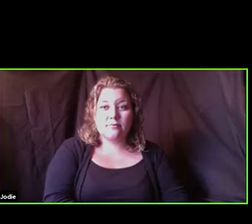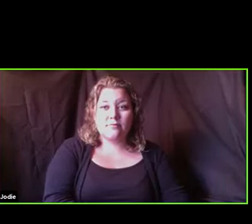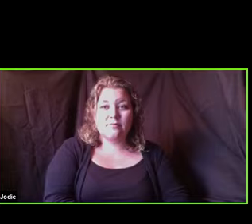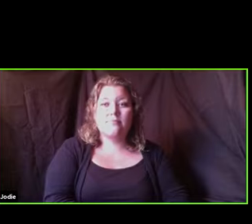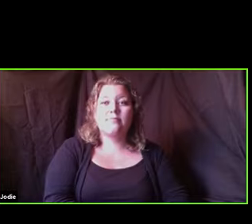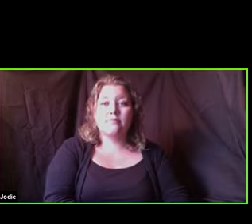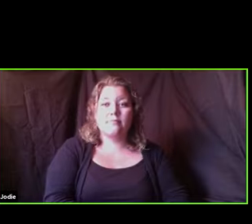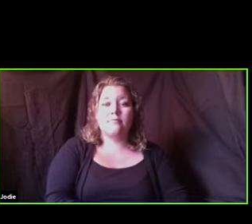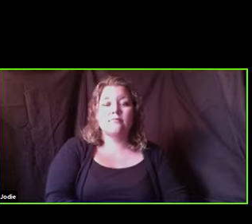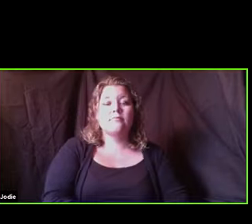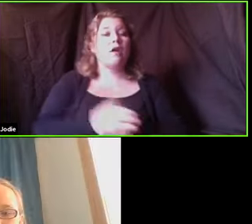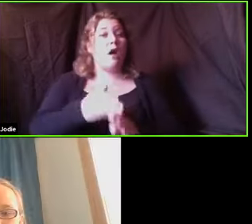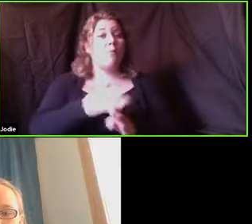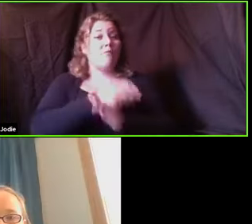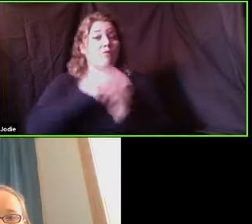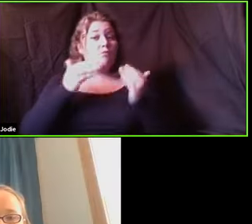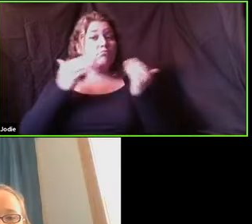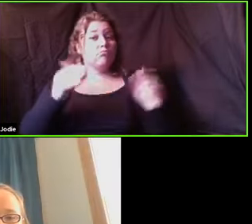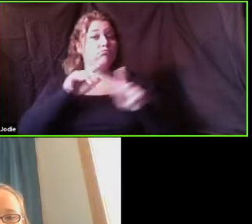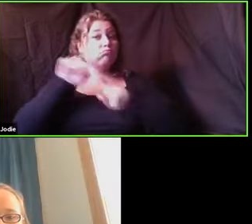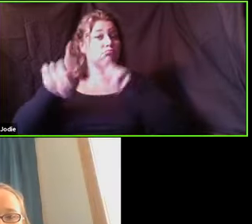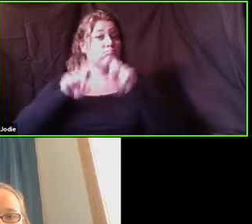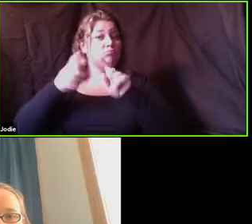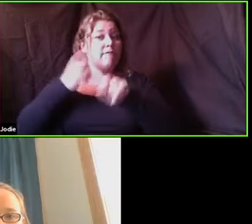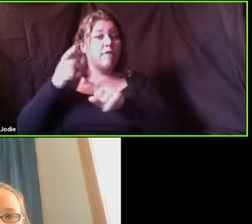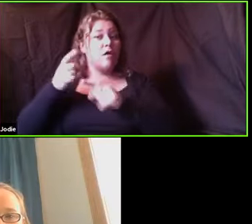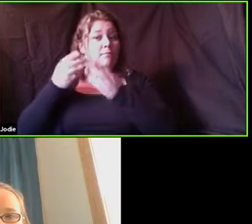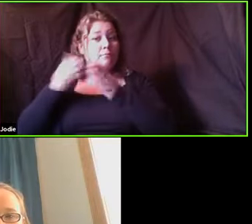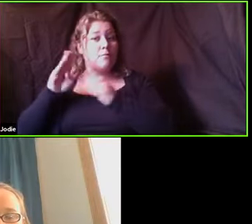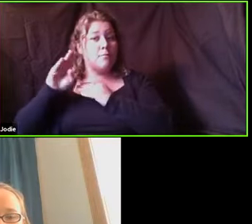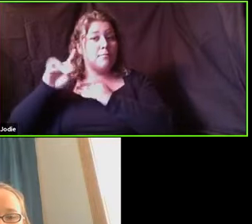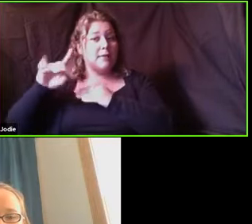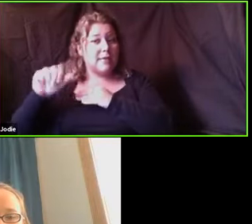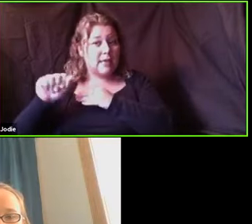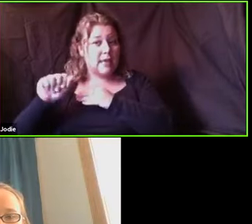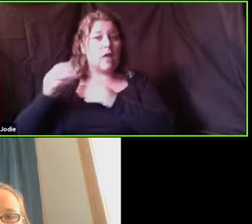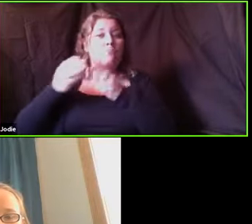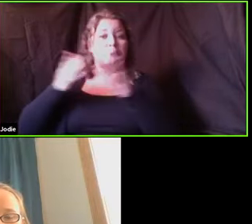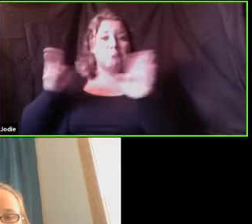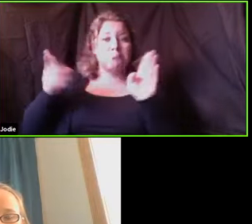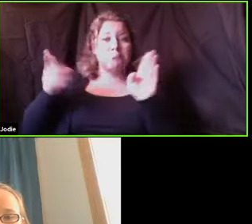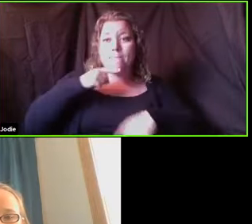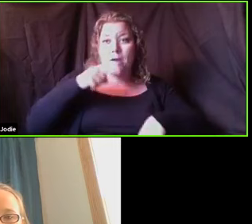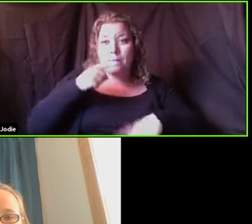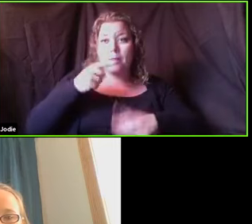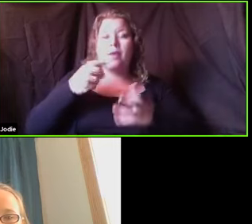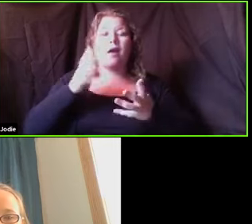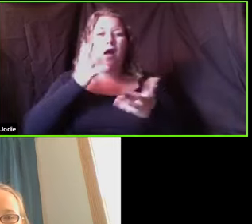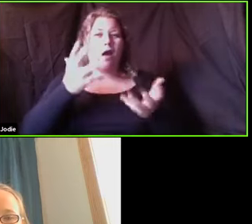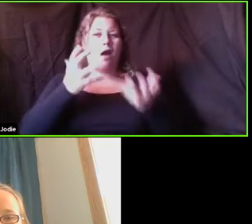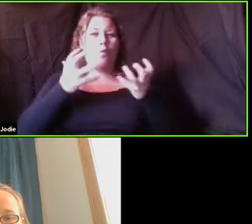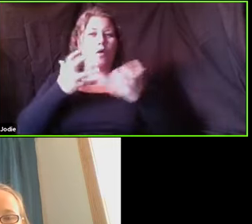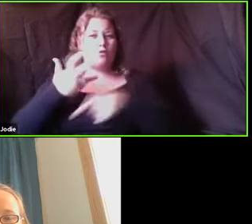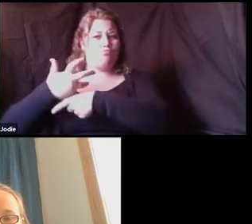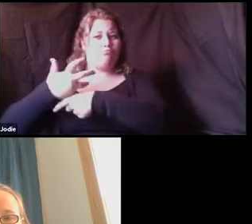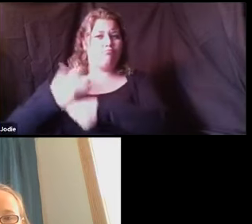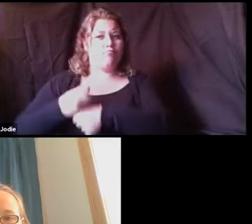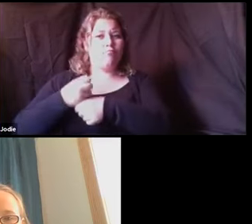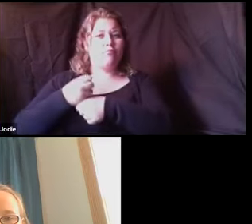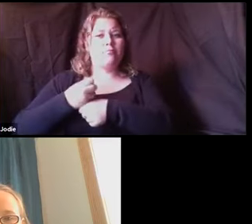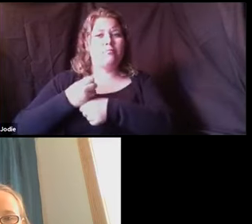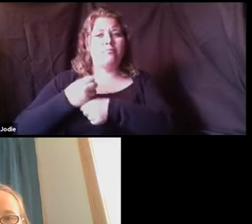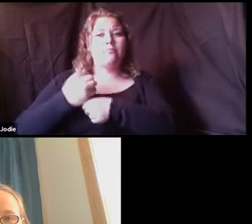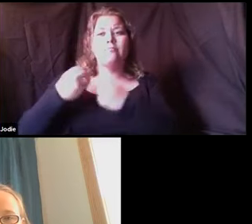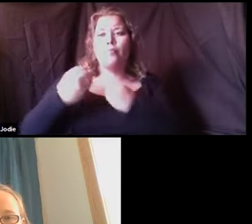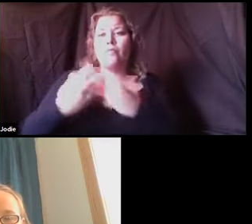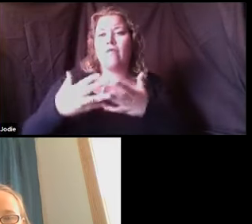before we take questions from the media and from the public, I'll just summarize back up, and thank you, Jackie, for giving that overview. I